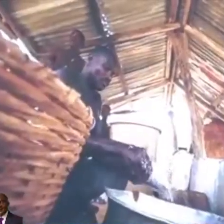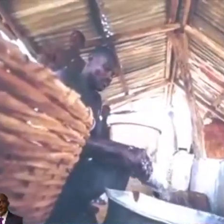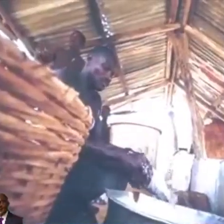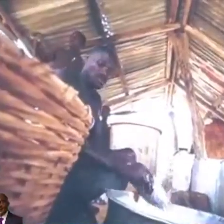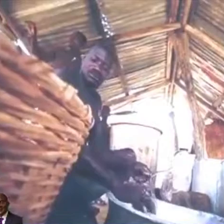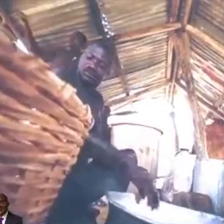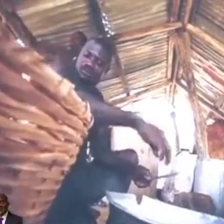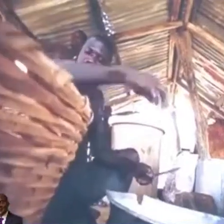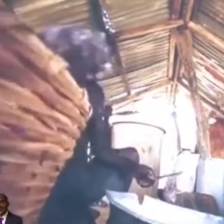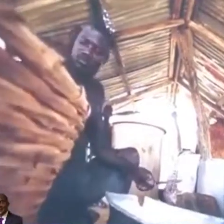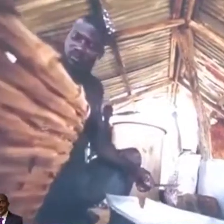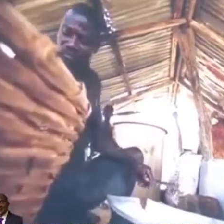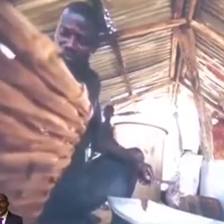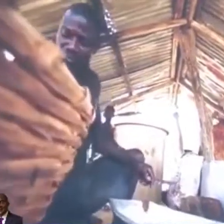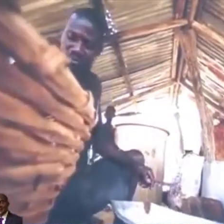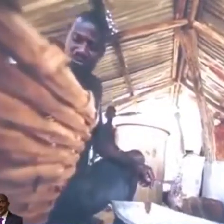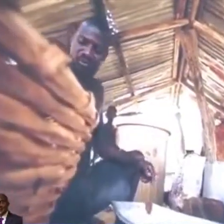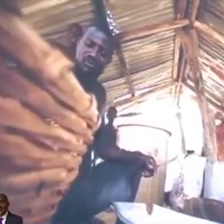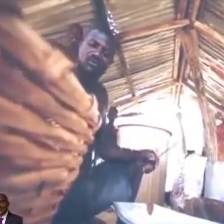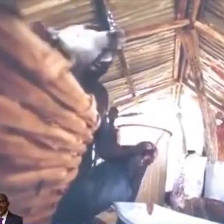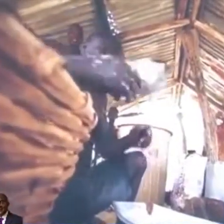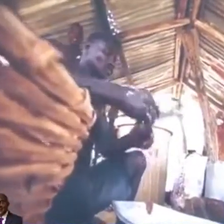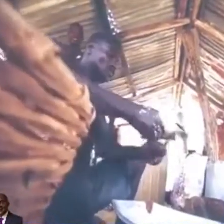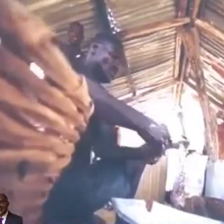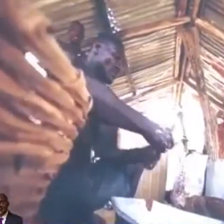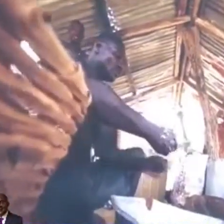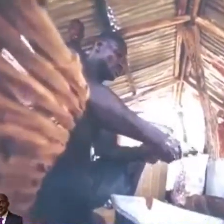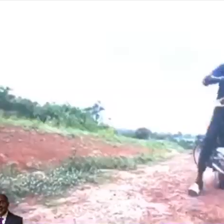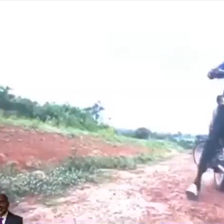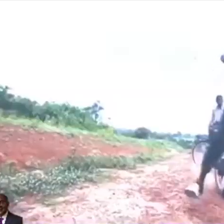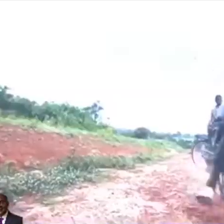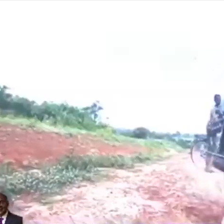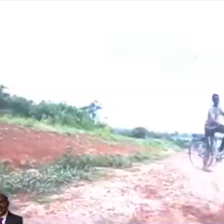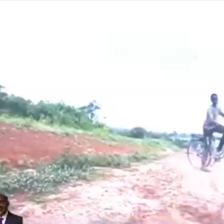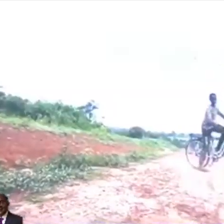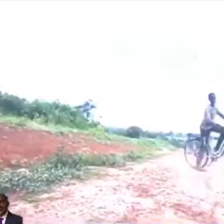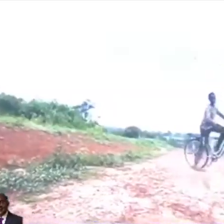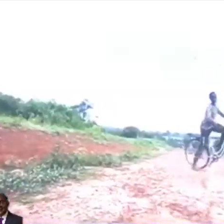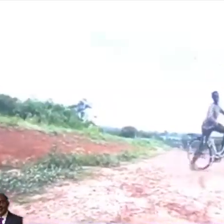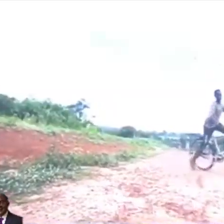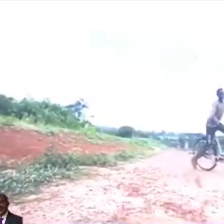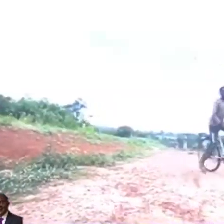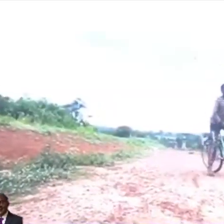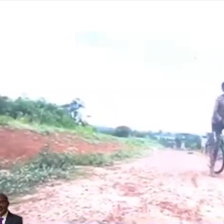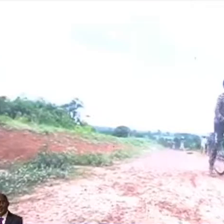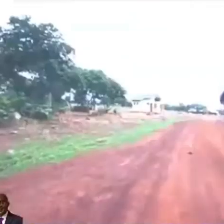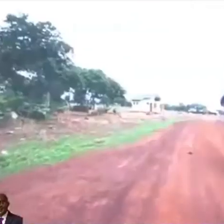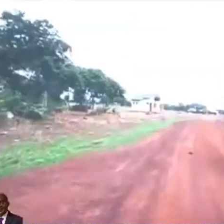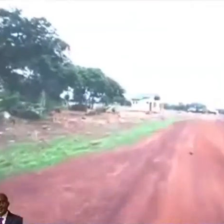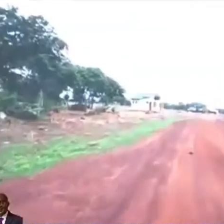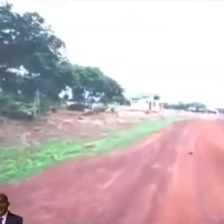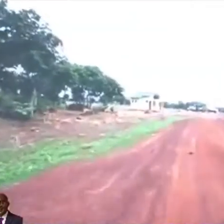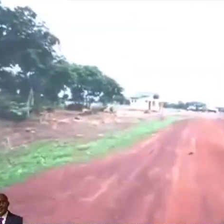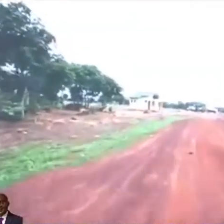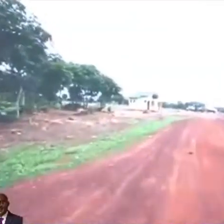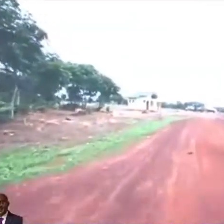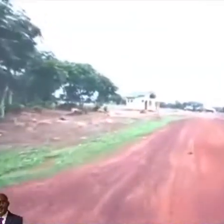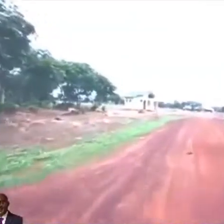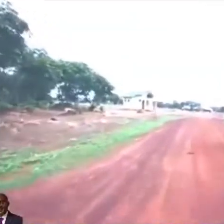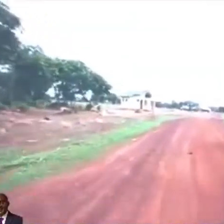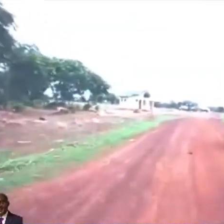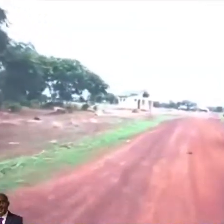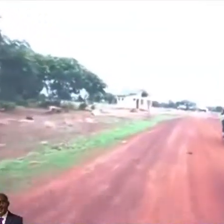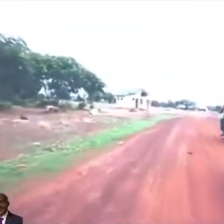various fields of entrepreneurship and trade. This is aimed at making the average youth self-reliant and